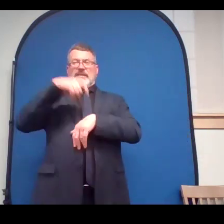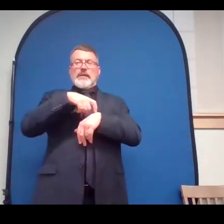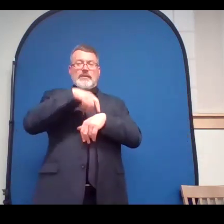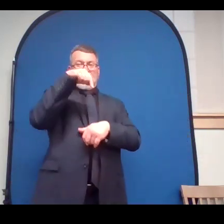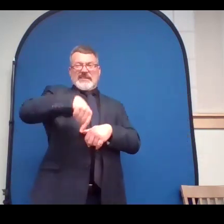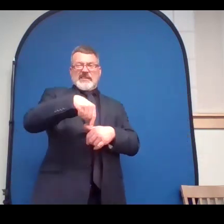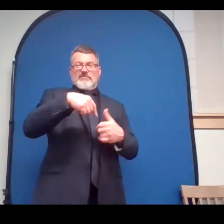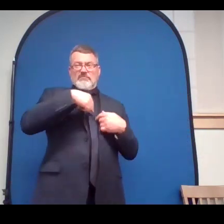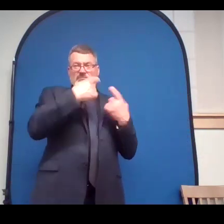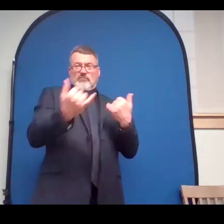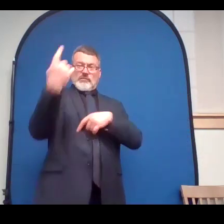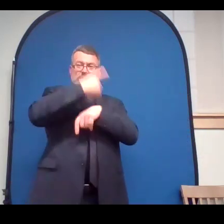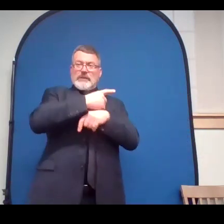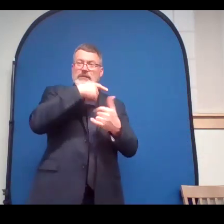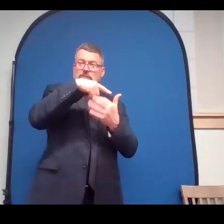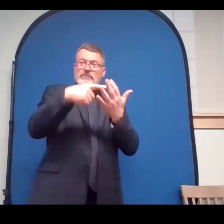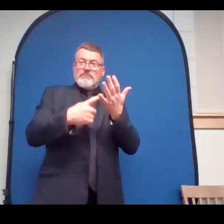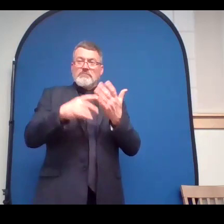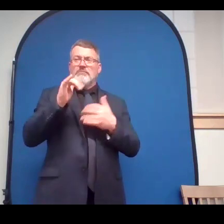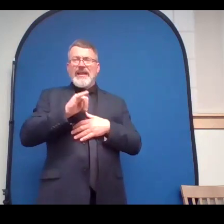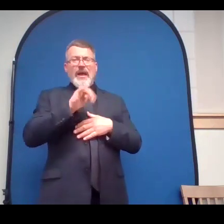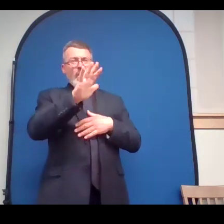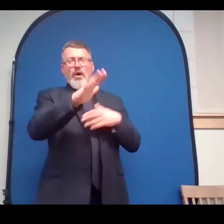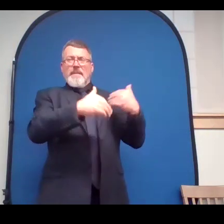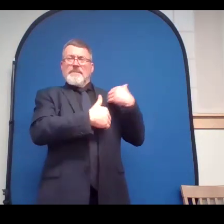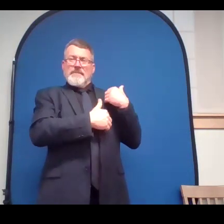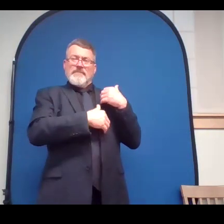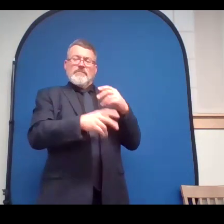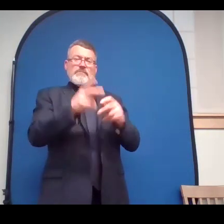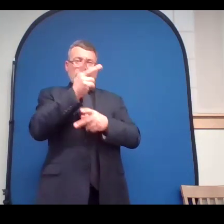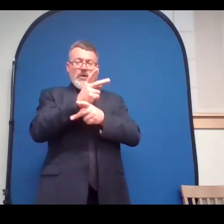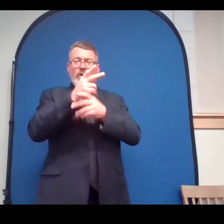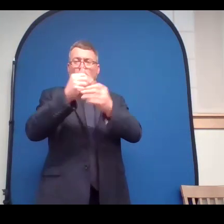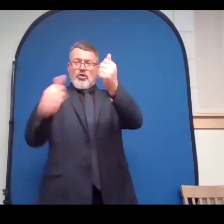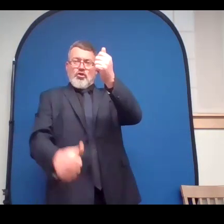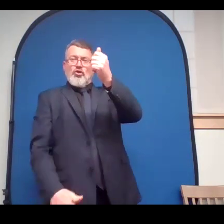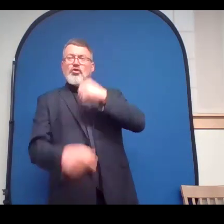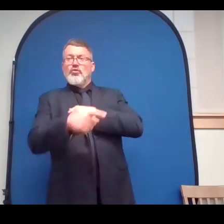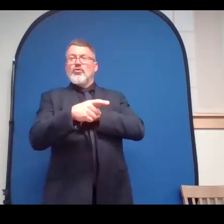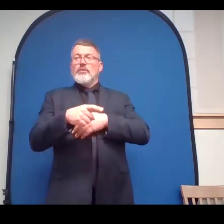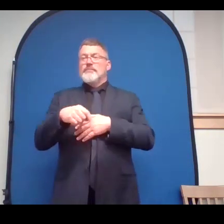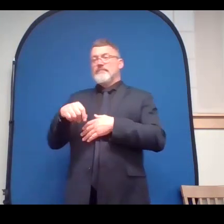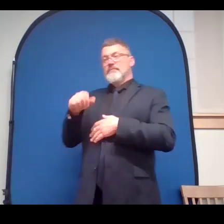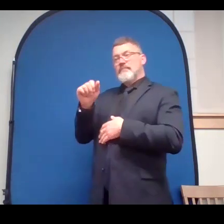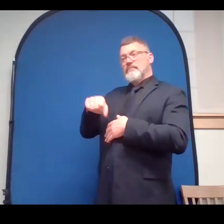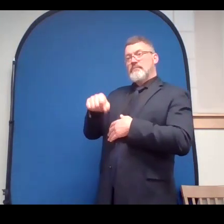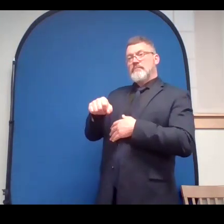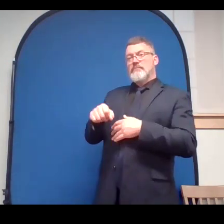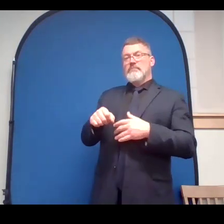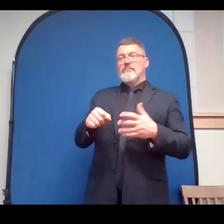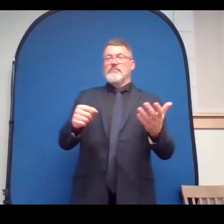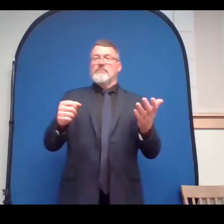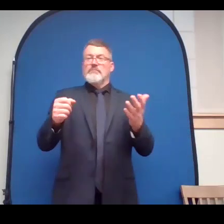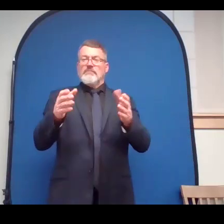your supervision. Yes, ma'am. What during this time frame did you do to take care